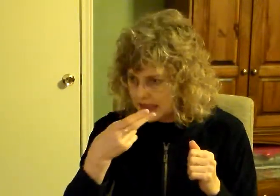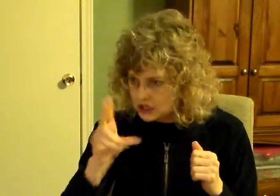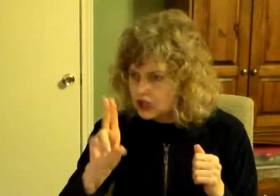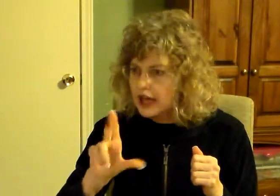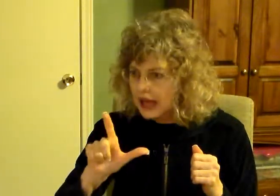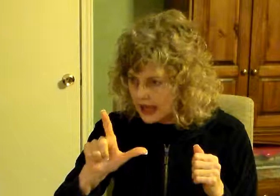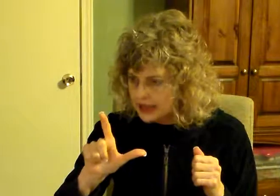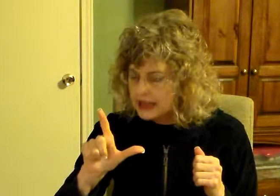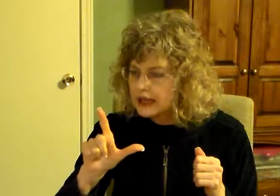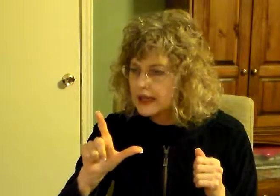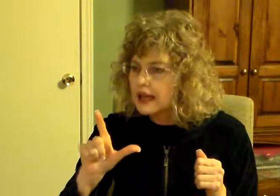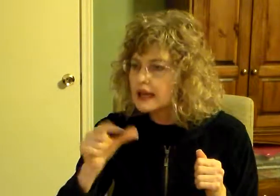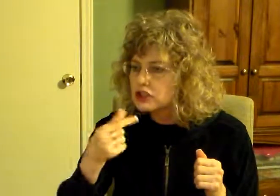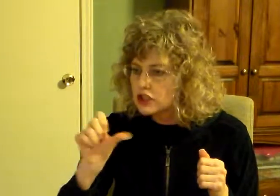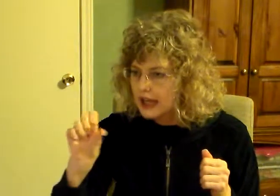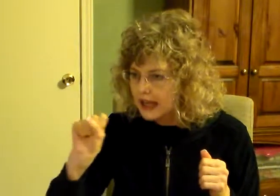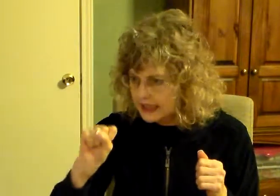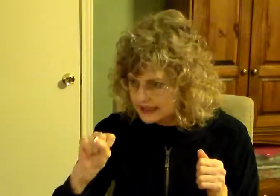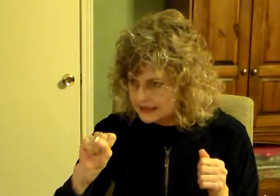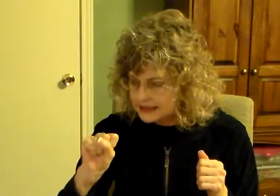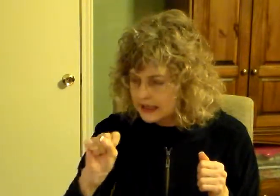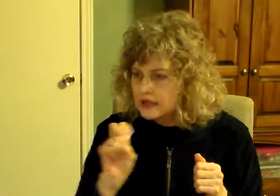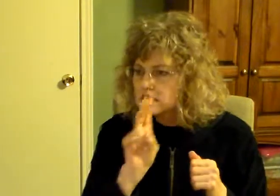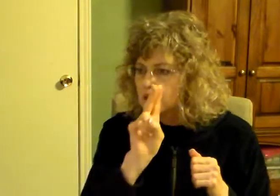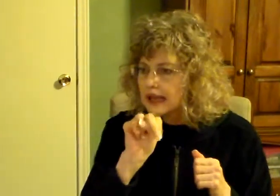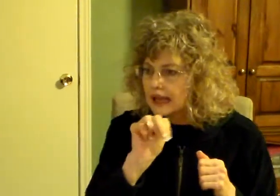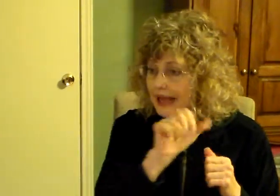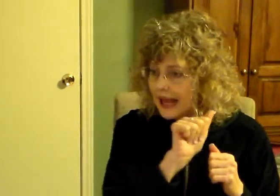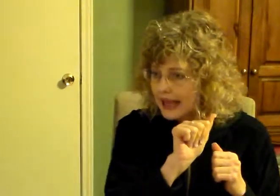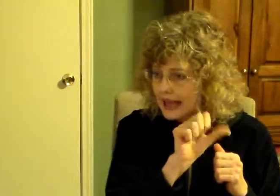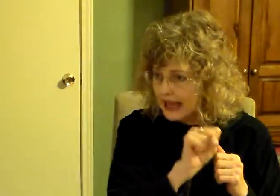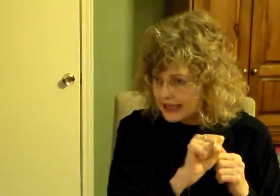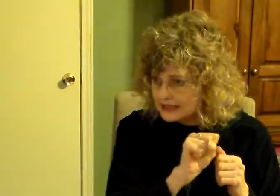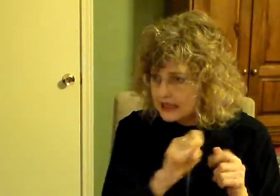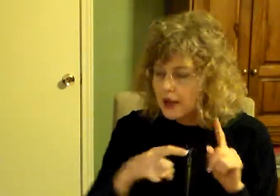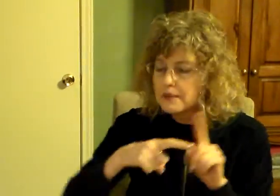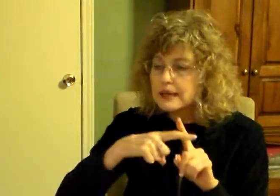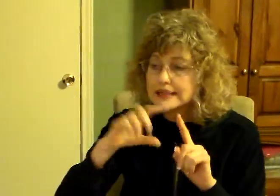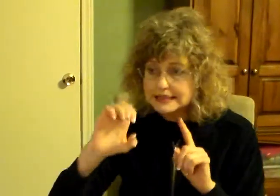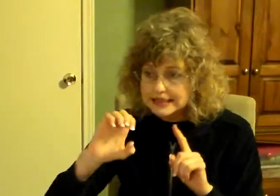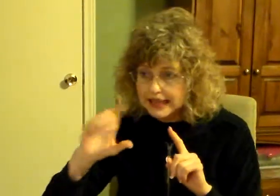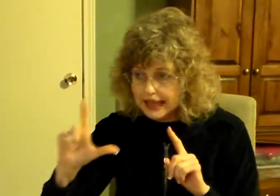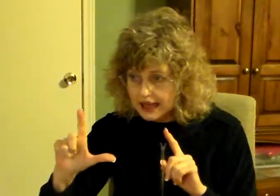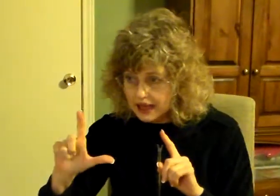Solid magnesium reacts with chlorine gas. See if you can predict the products. Try these on your own.